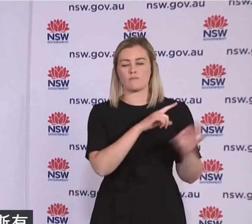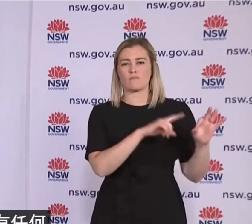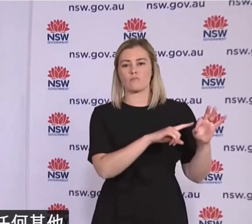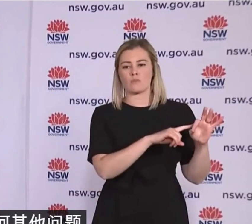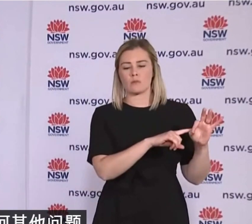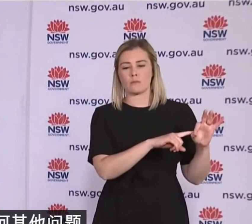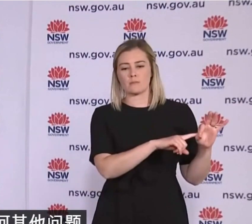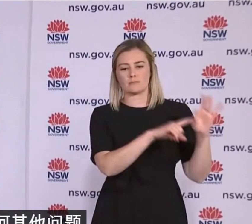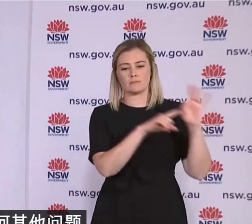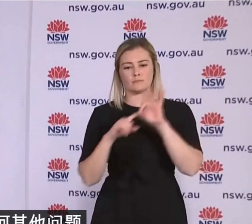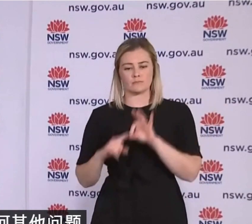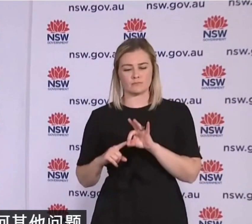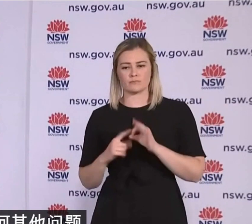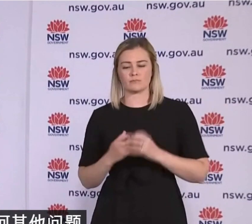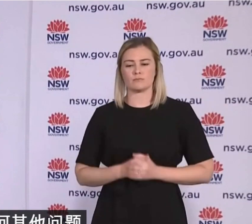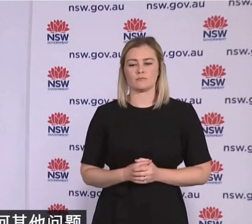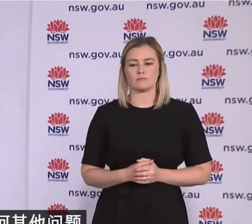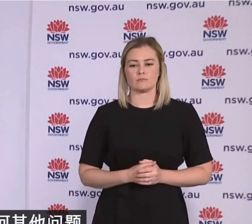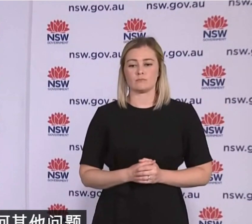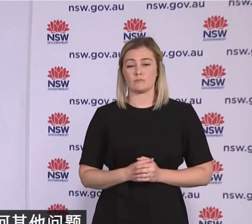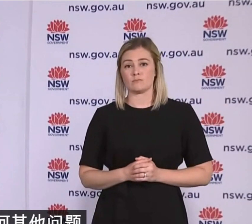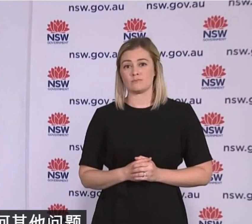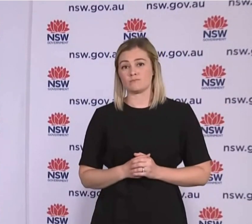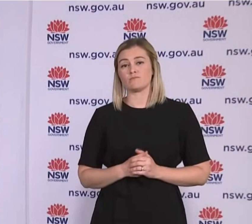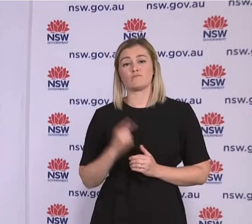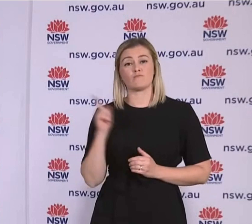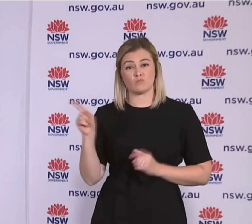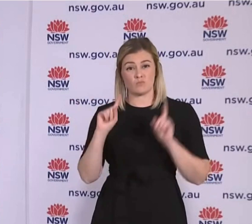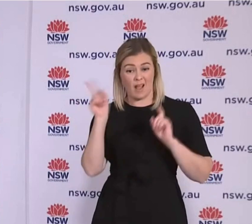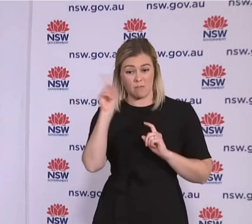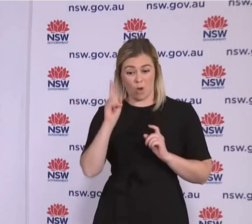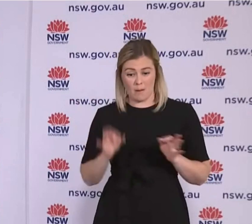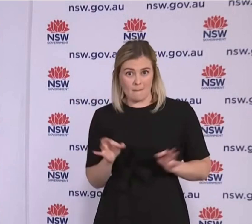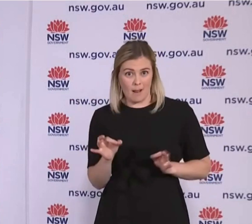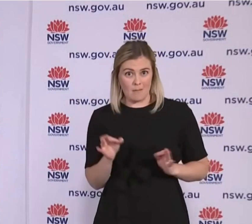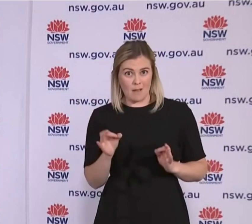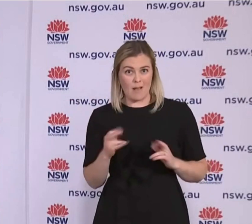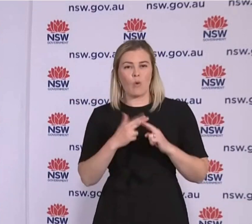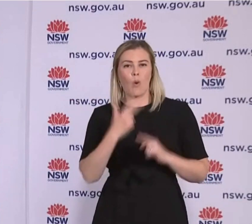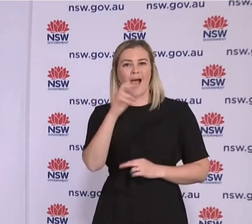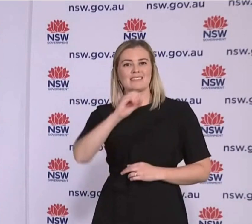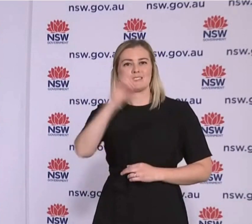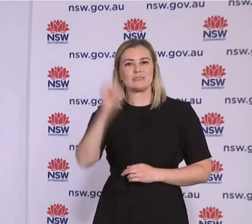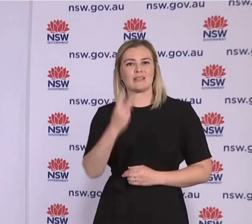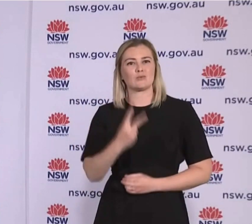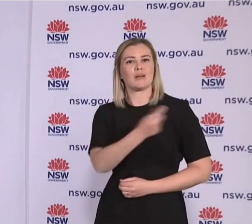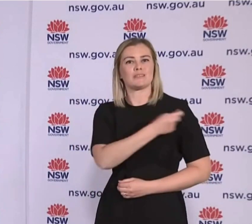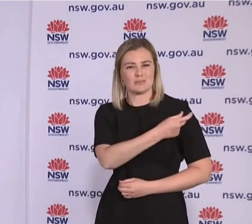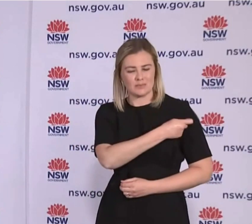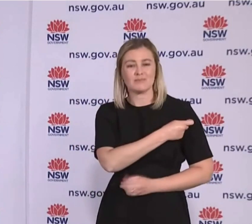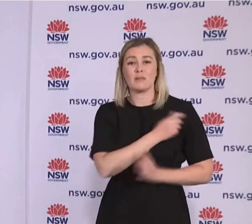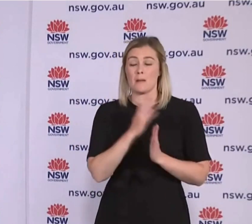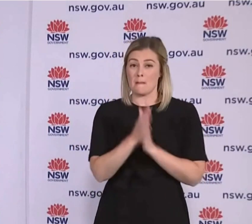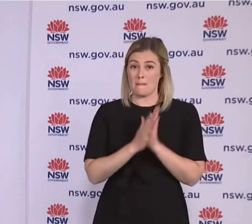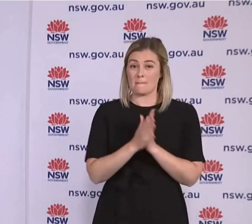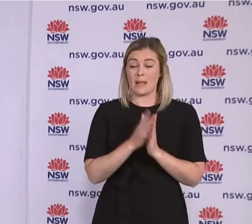Sorry, Alex, I didn't hear the question. As you approach the 80% roadmap and the release of that, how firm are you becoming on the unvaccinated not being